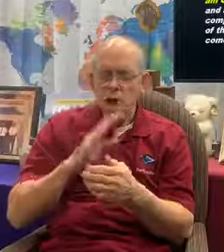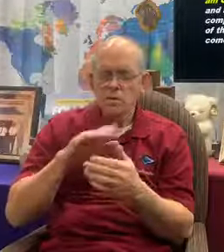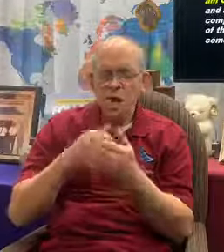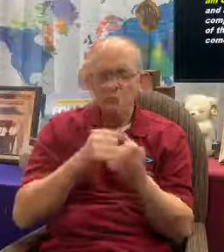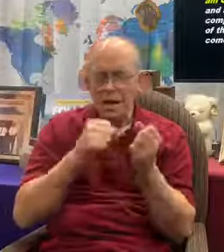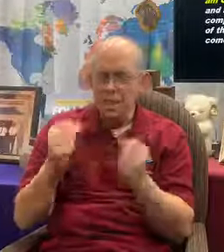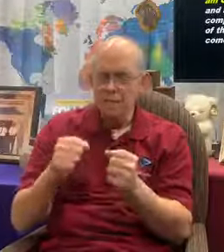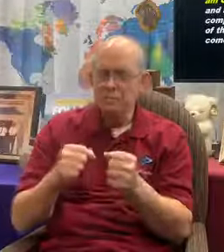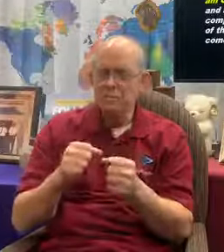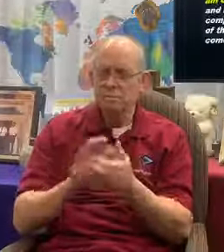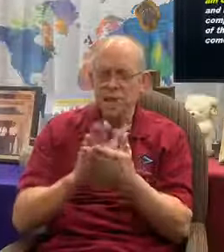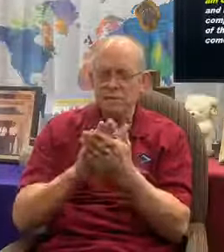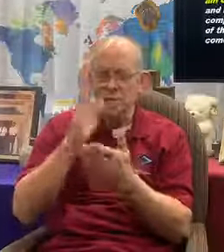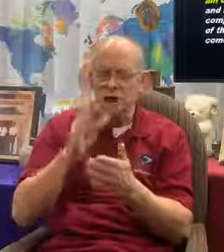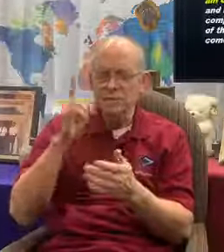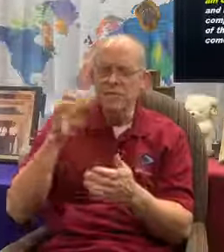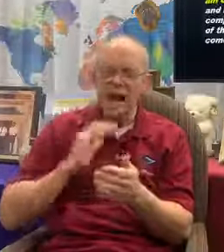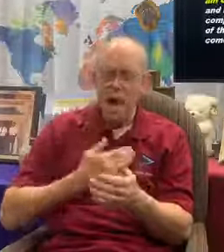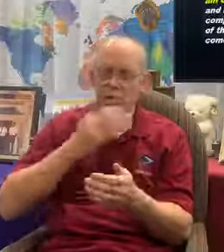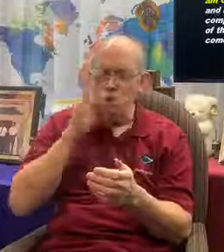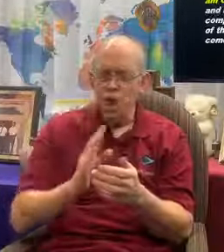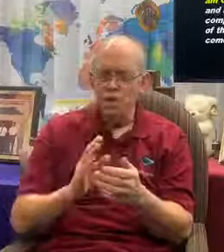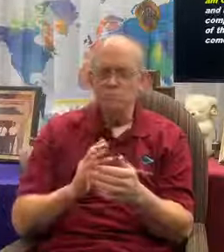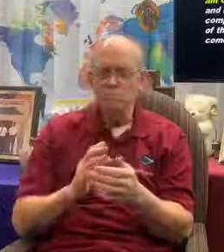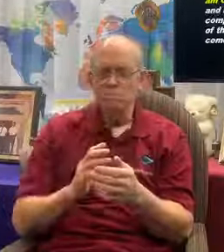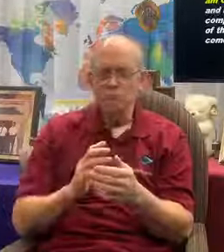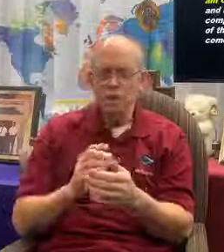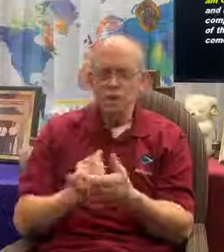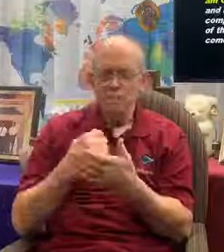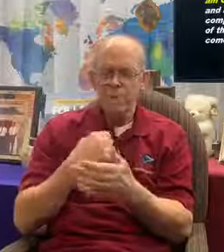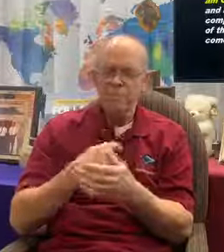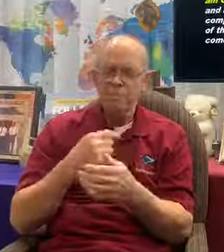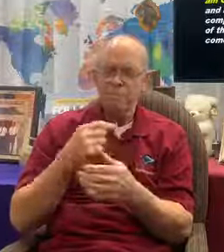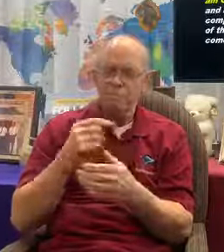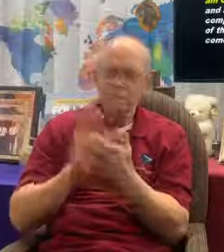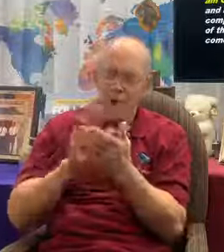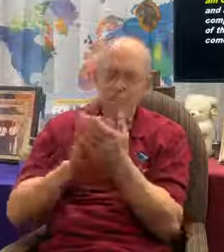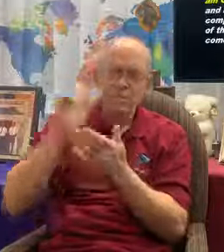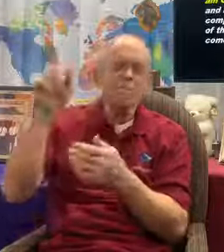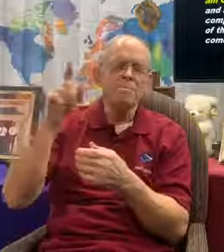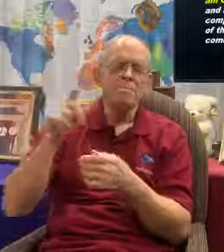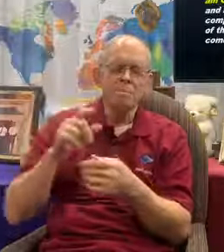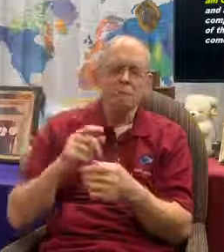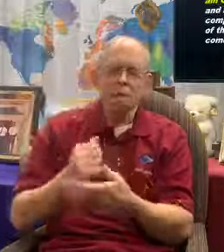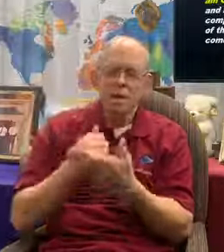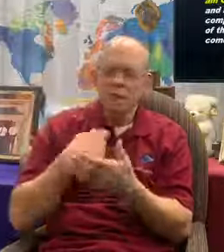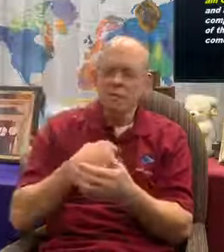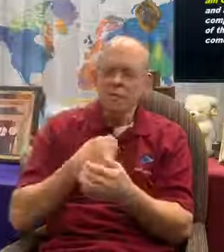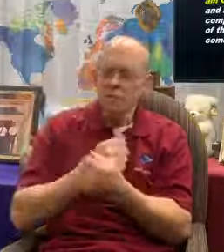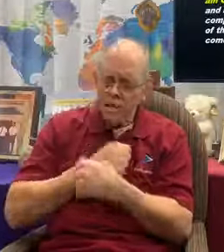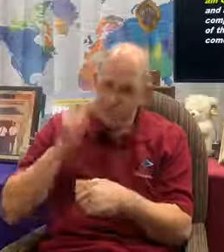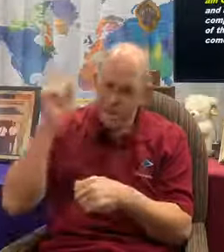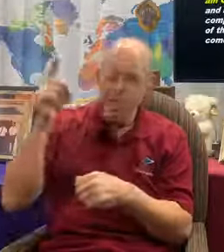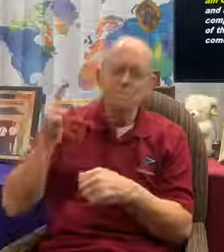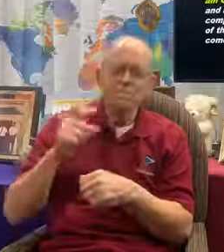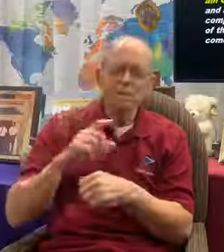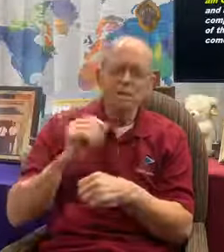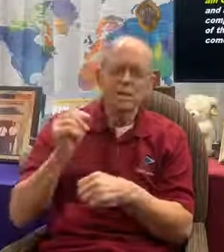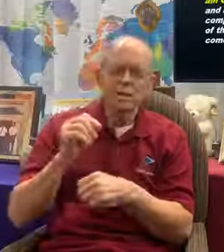God Almighty. This God is our God. Help us praise Him. Help us love Him.